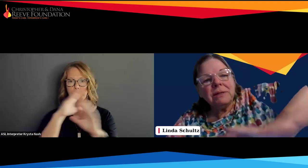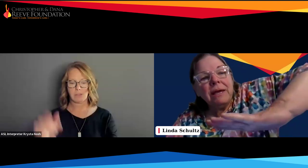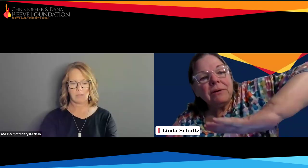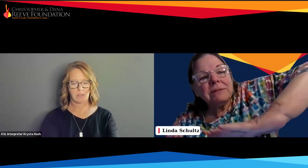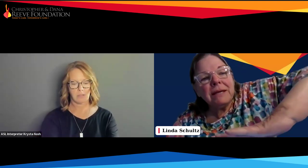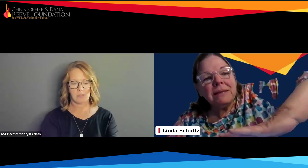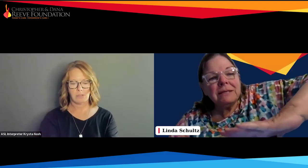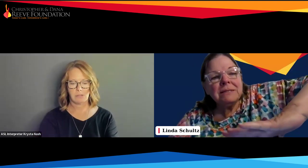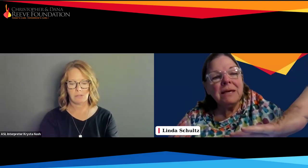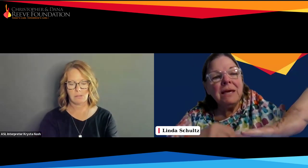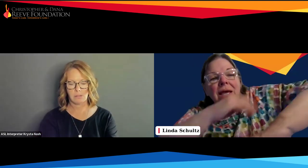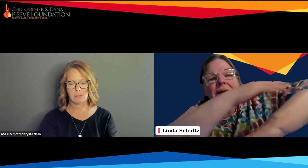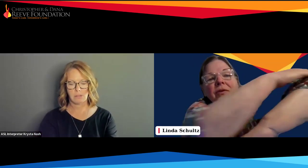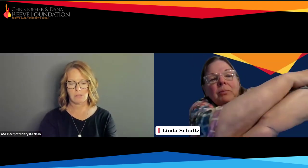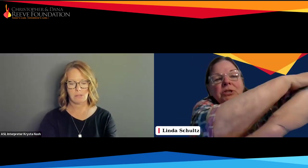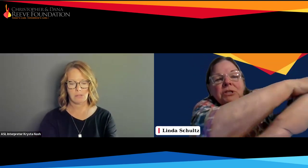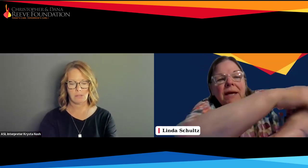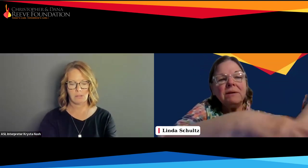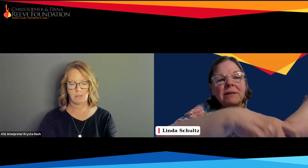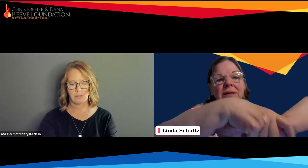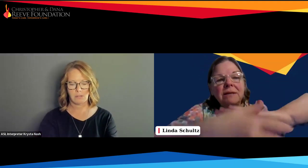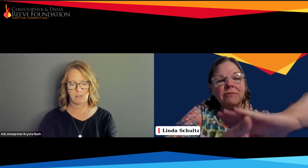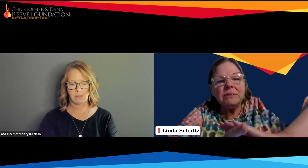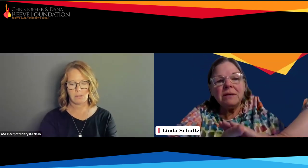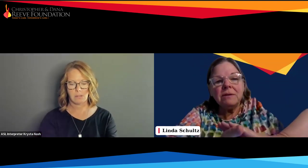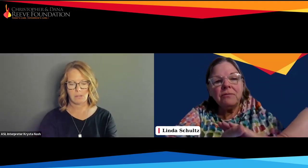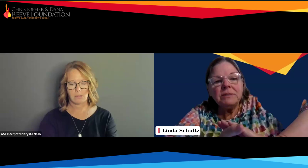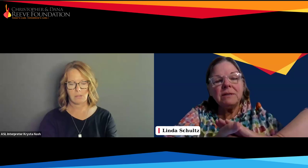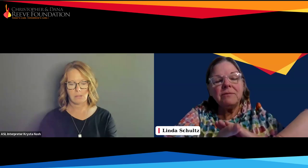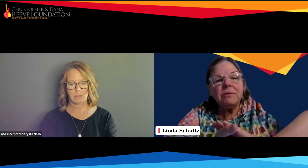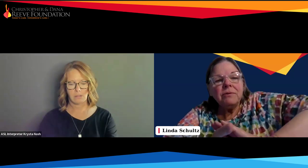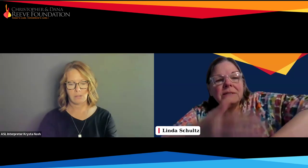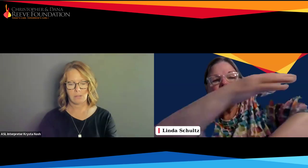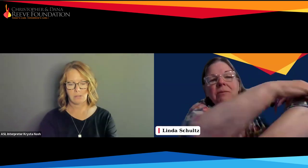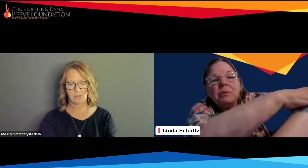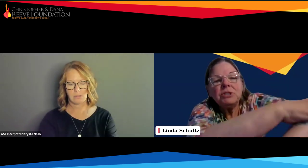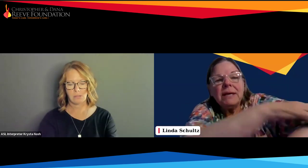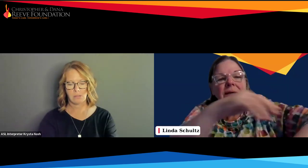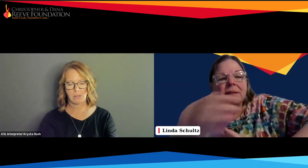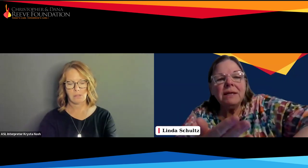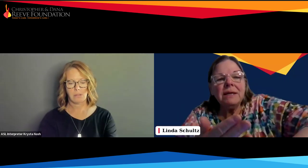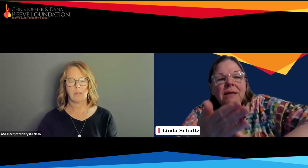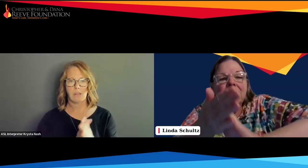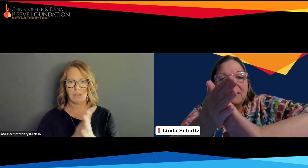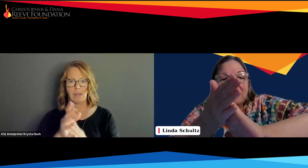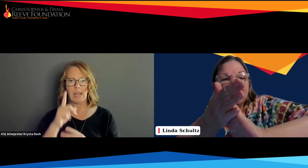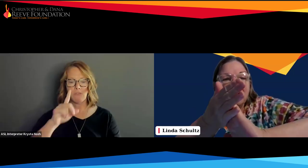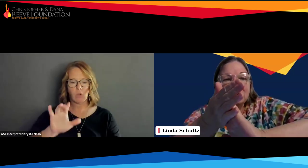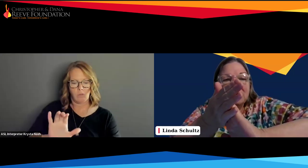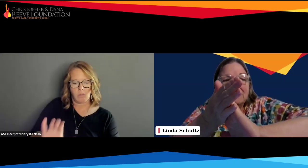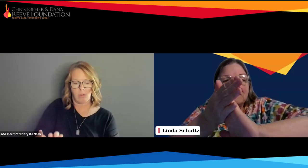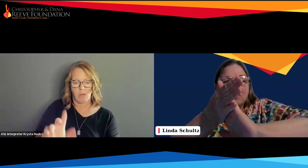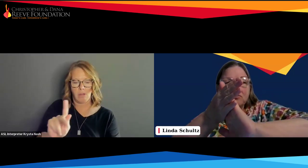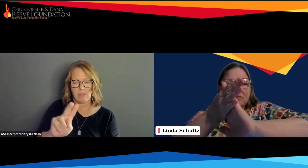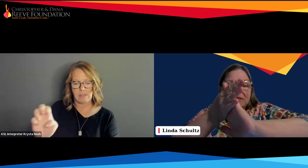my arm into a leg here. It's like this. And if you push down on the knee, the foot's on the footrest, and you push down on the knee,